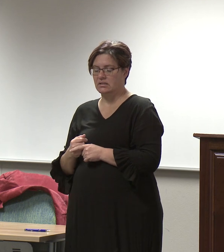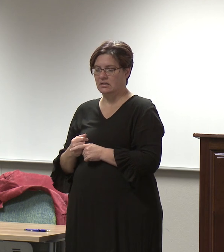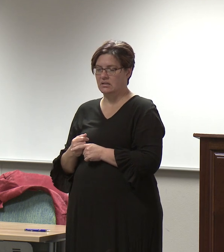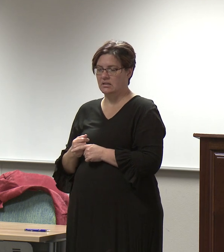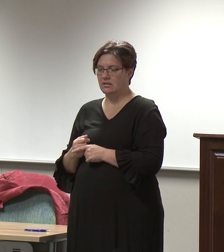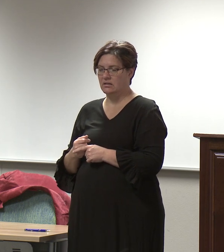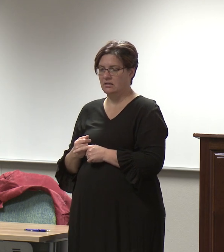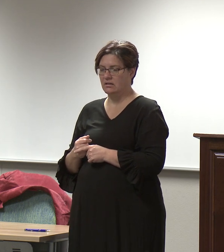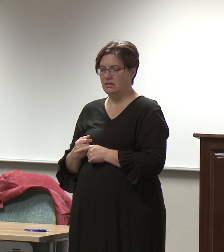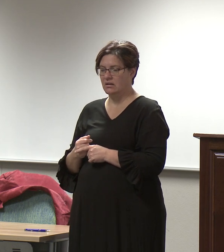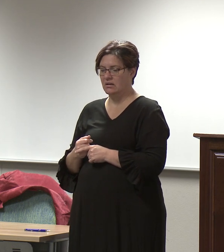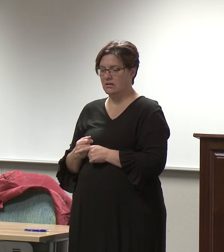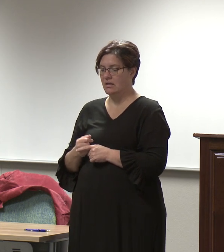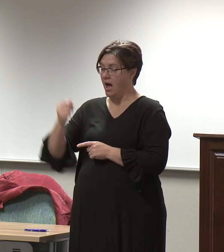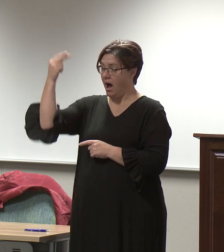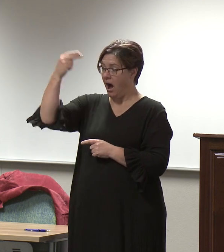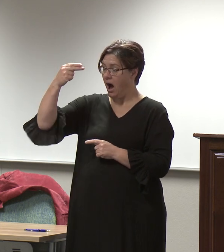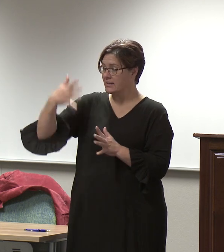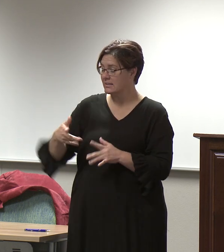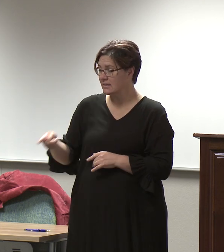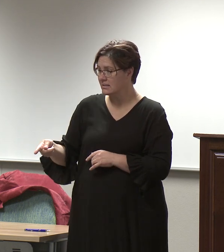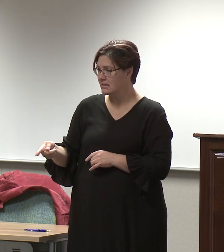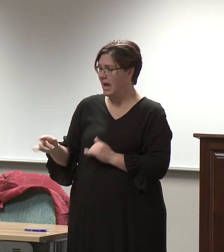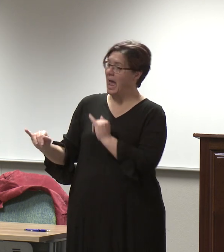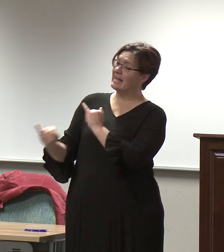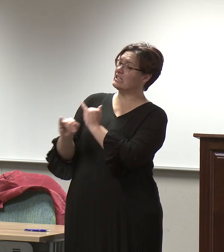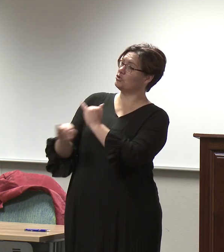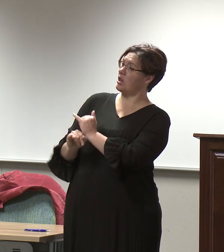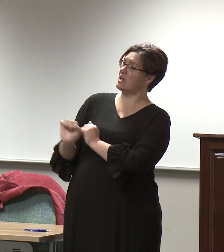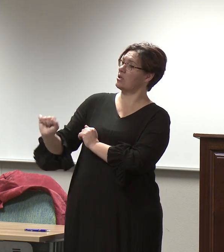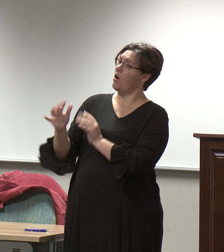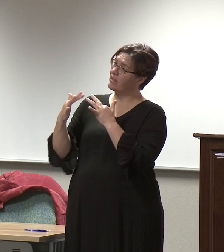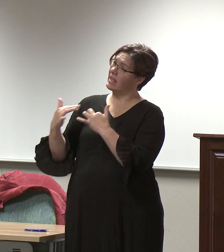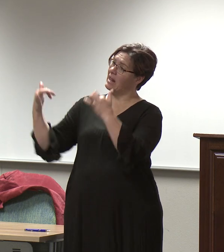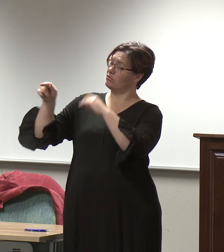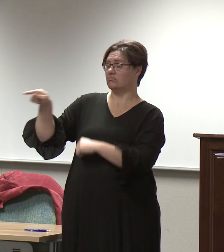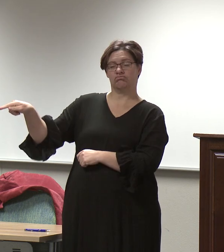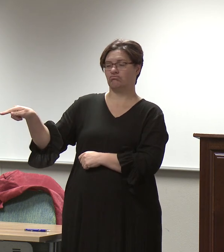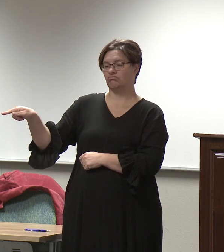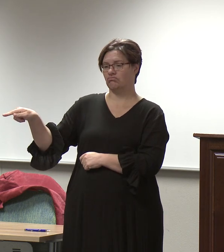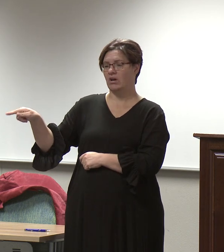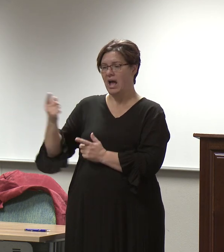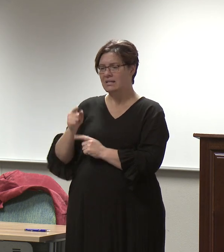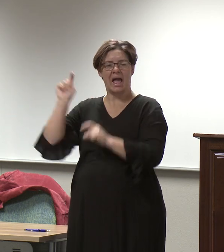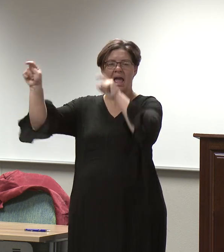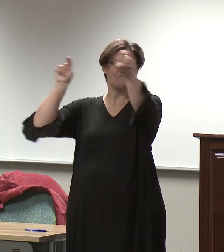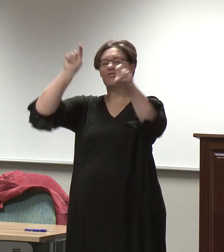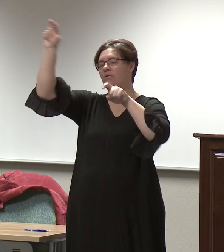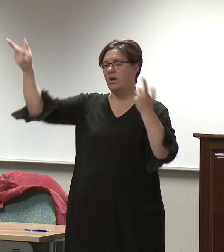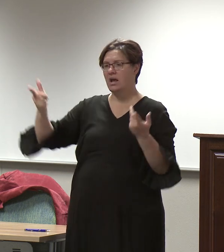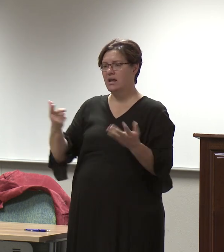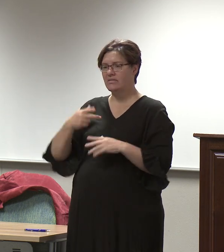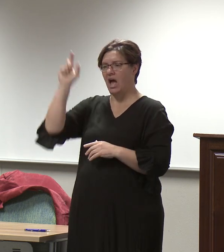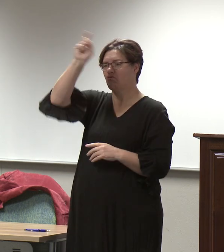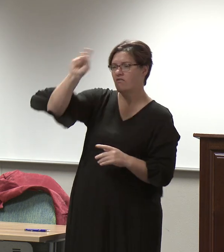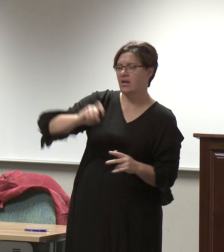South, is that this artist is not the institutionalized artist of the galleries. Is the artist everywhere I see, the graffiti,